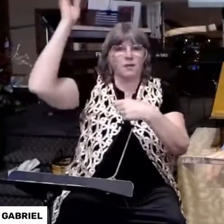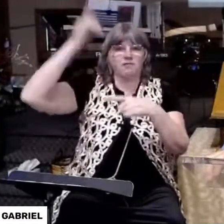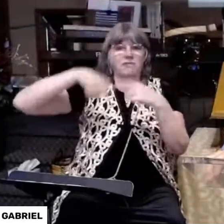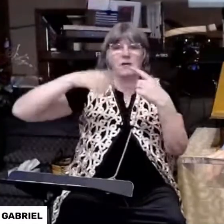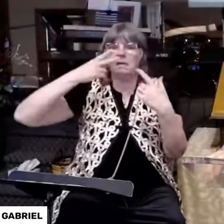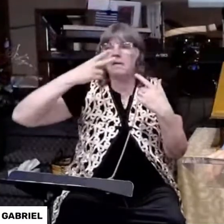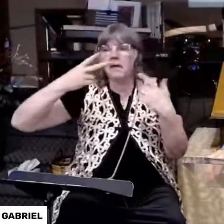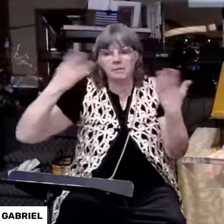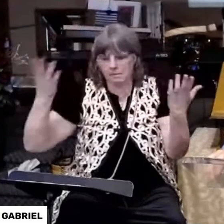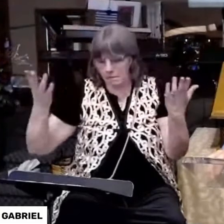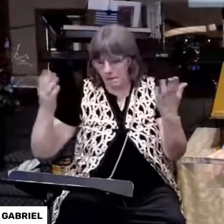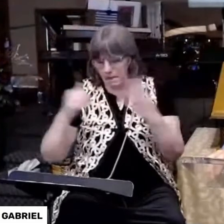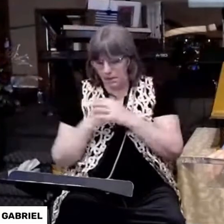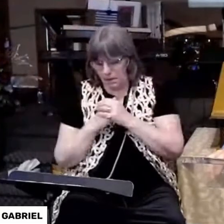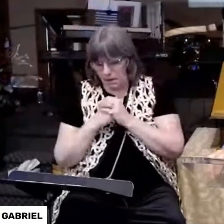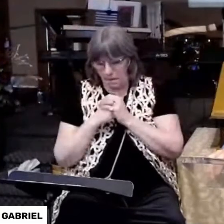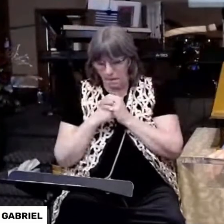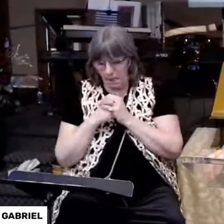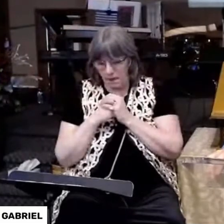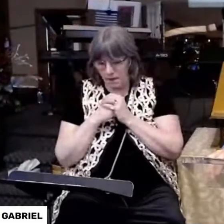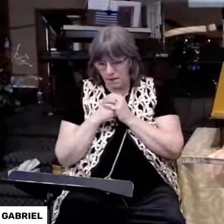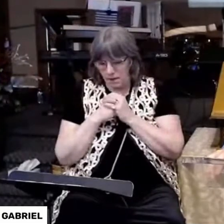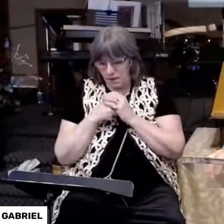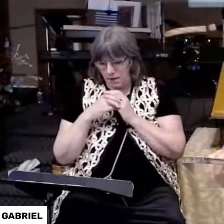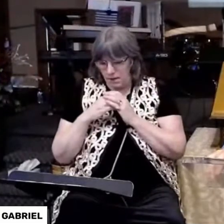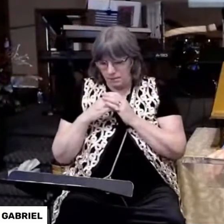that was contrary to their values.